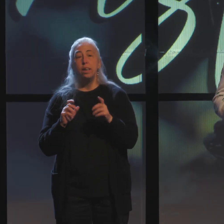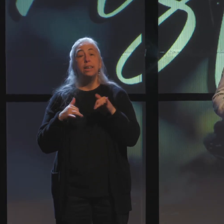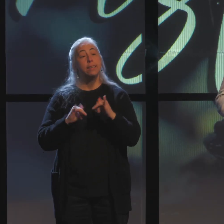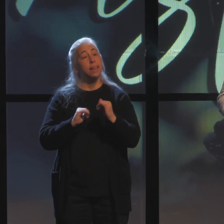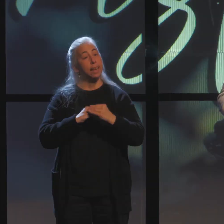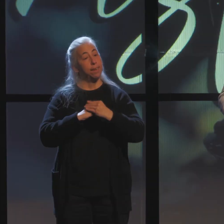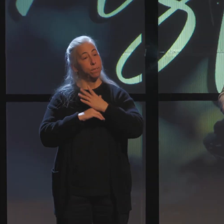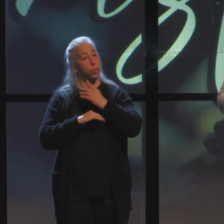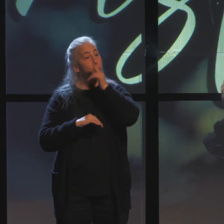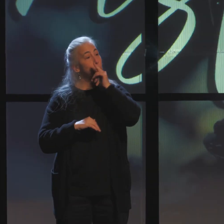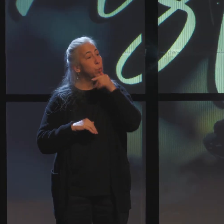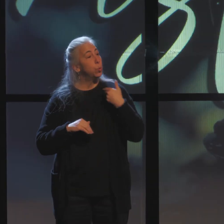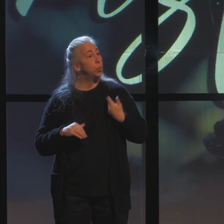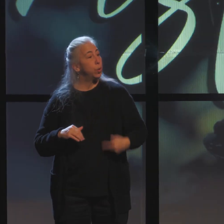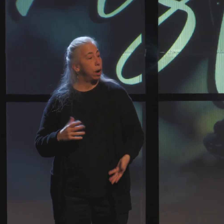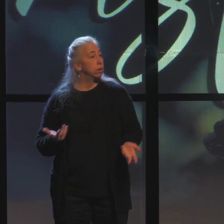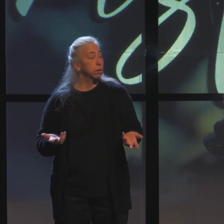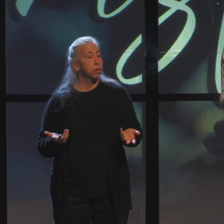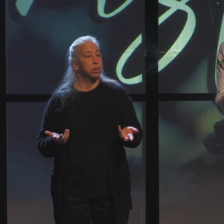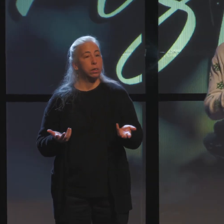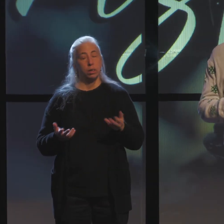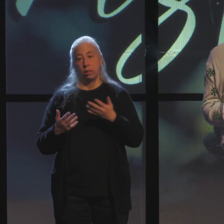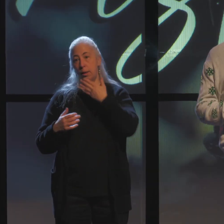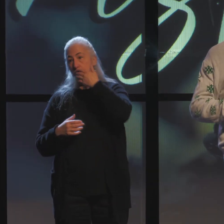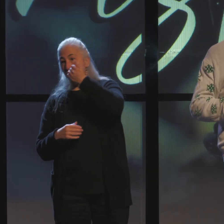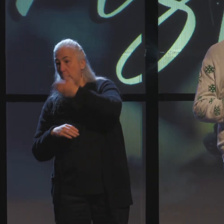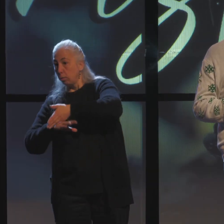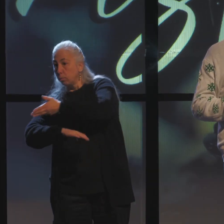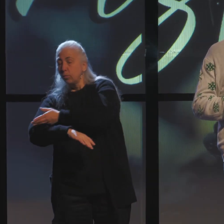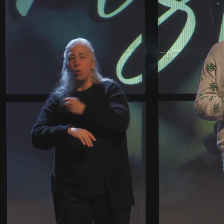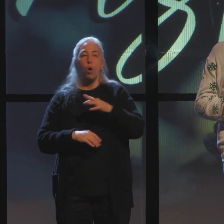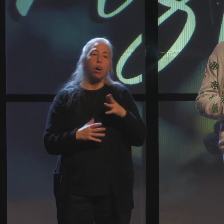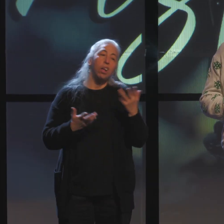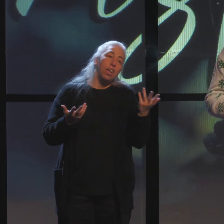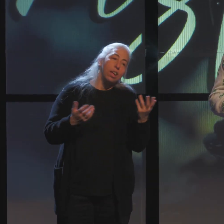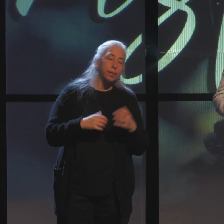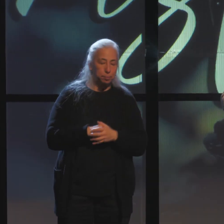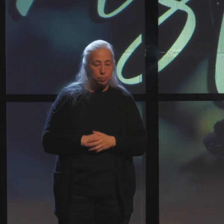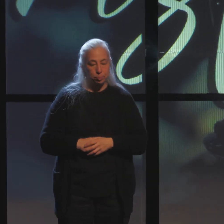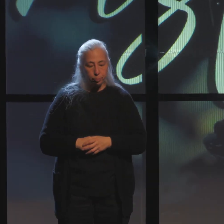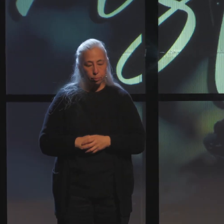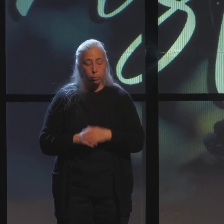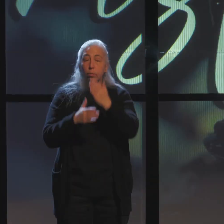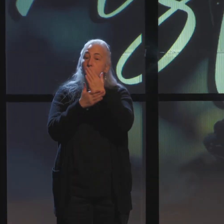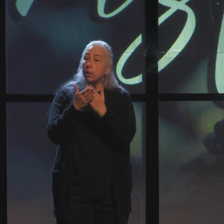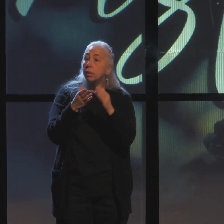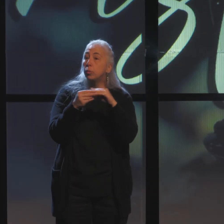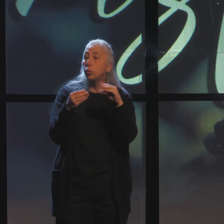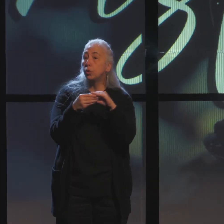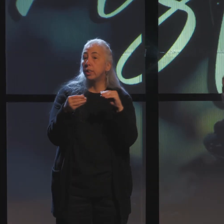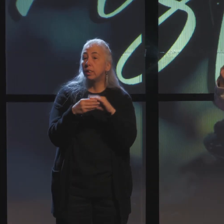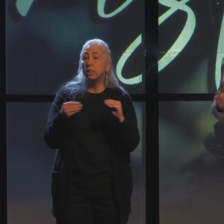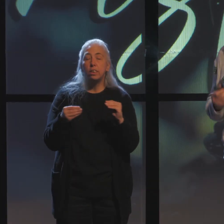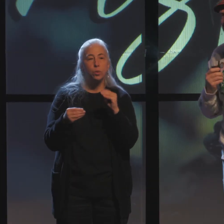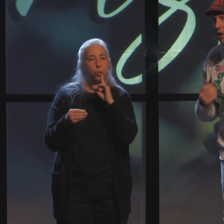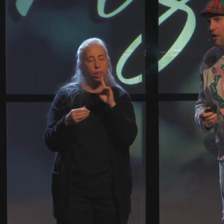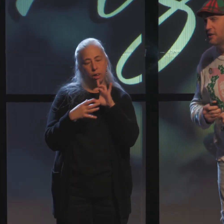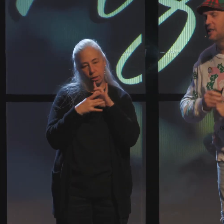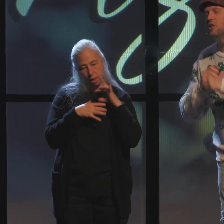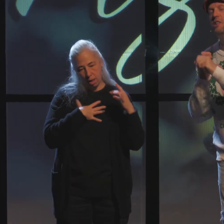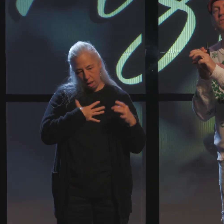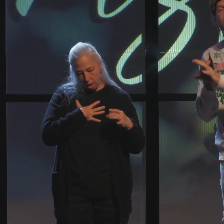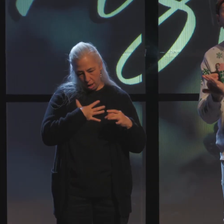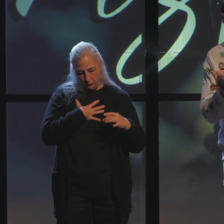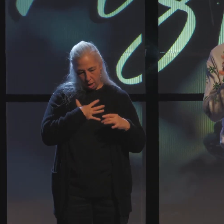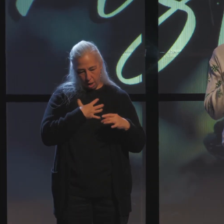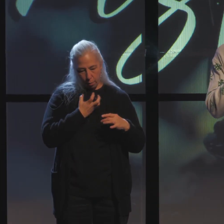are, for better or for worse. And some of those stories, they just grab a hold of our hearts.